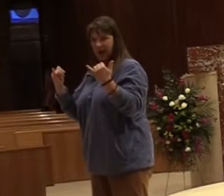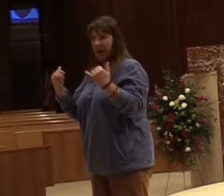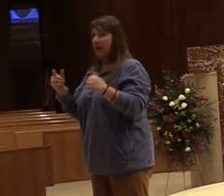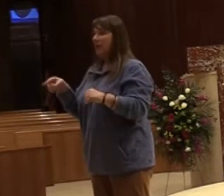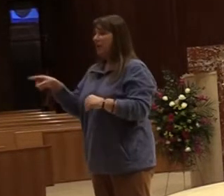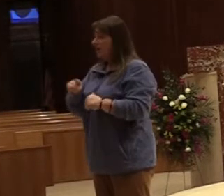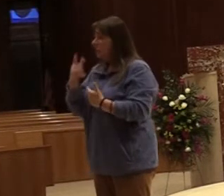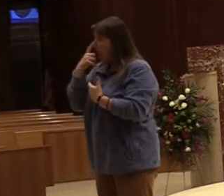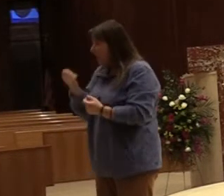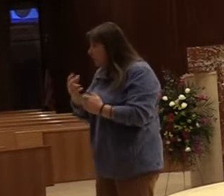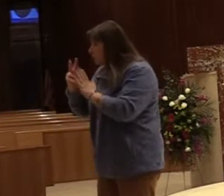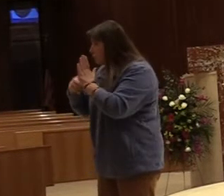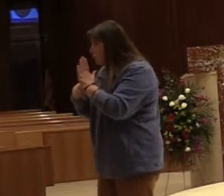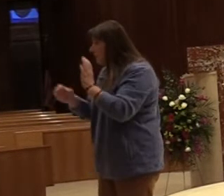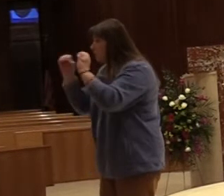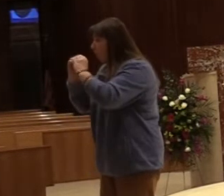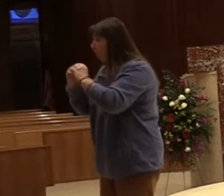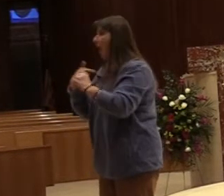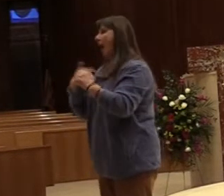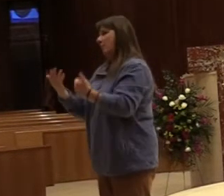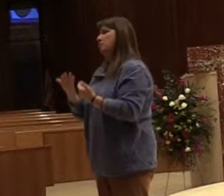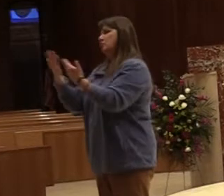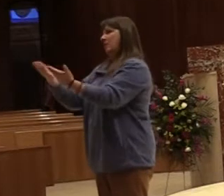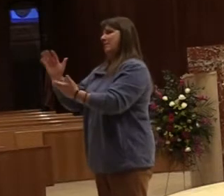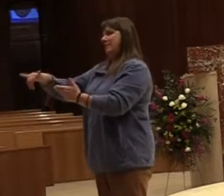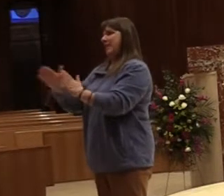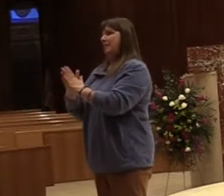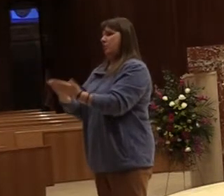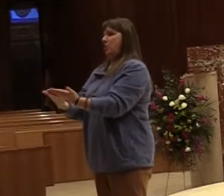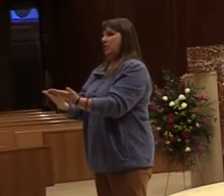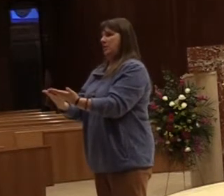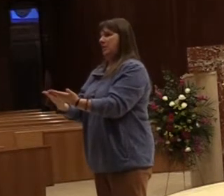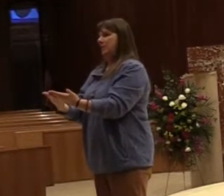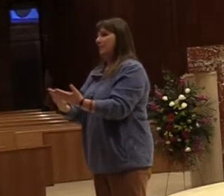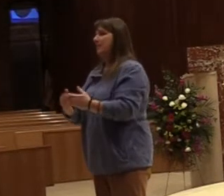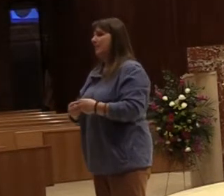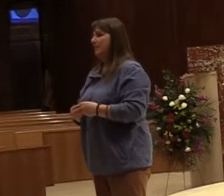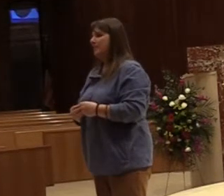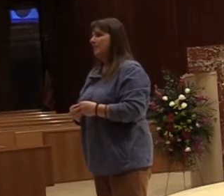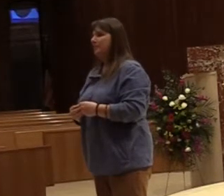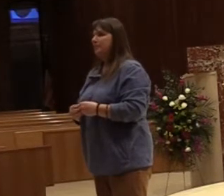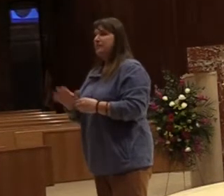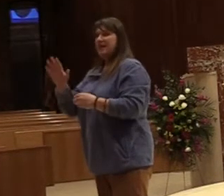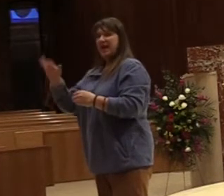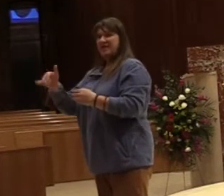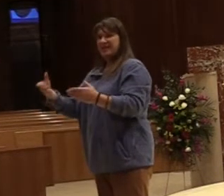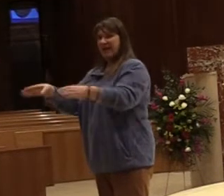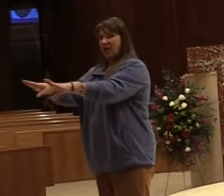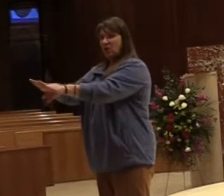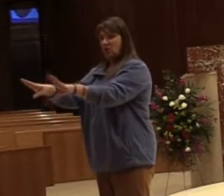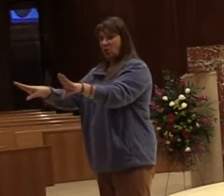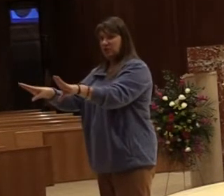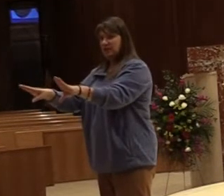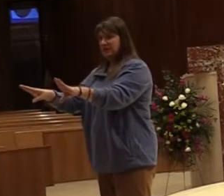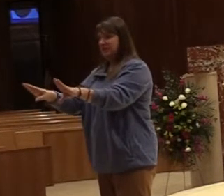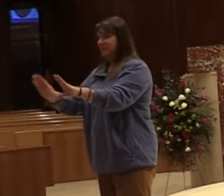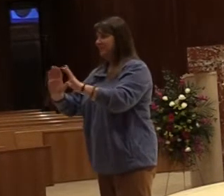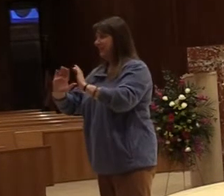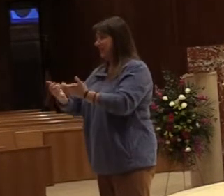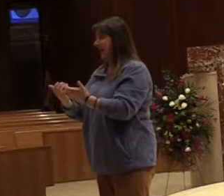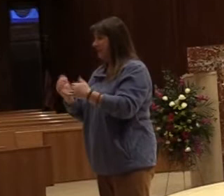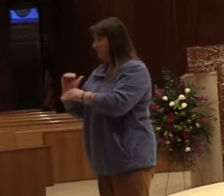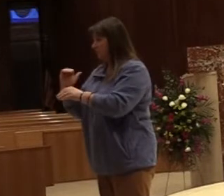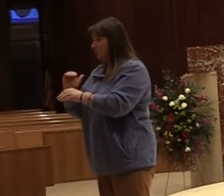Archbishop Chaput's book. And that actually ends our lesson for tonight. So are there any questions before we go to the small